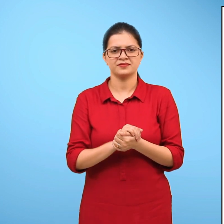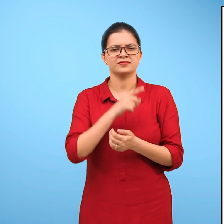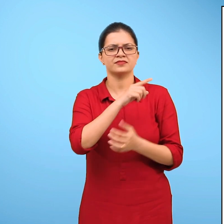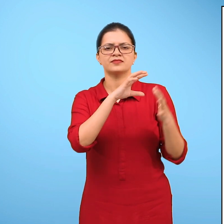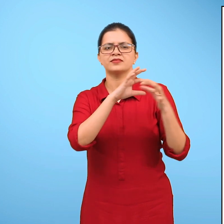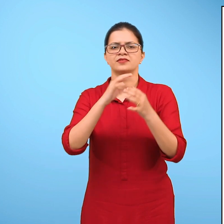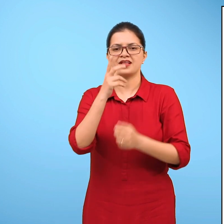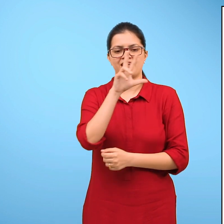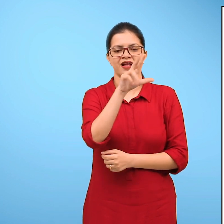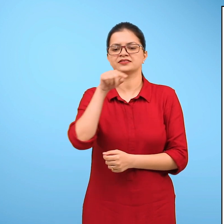Figure 8.3.